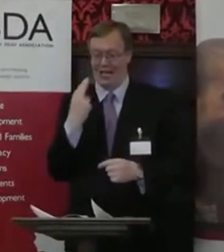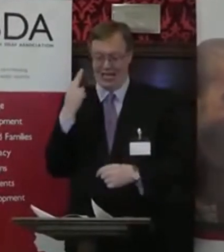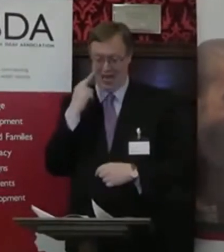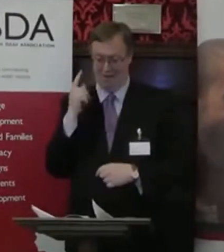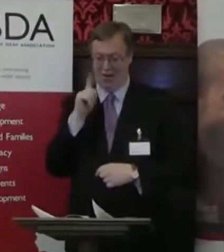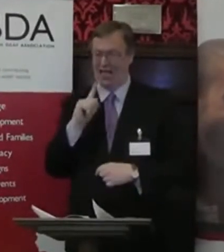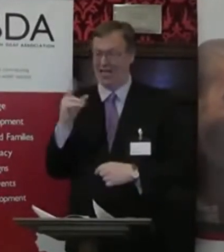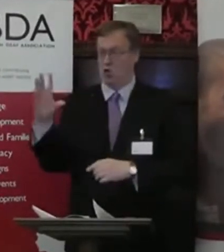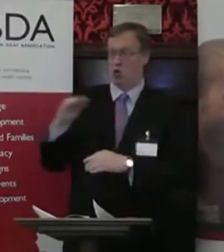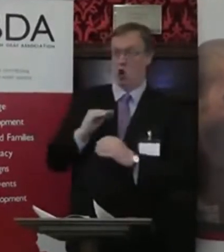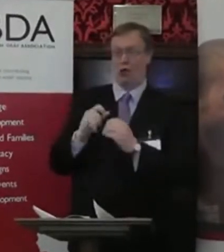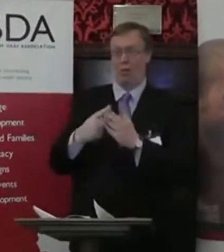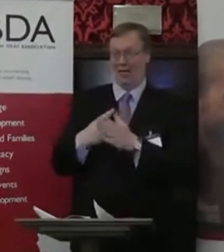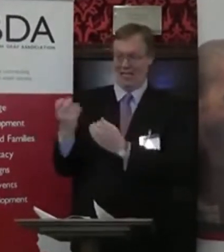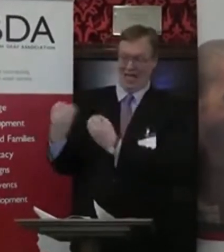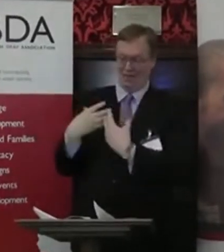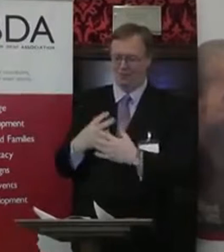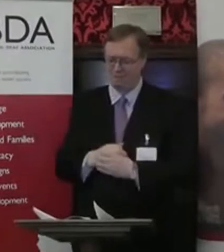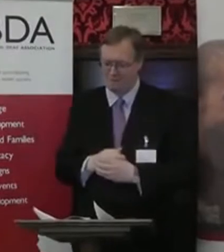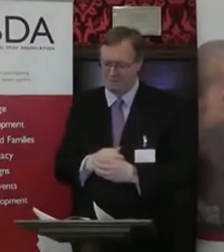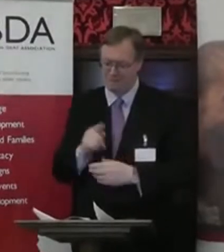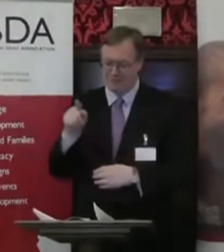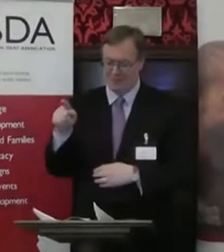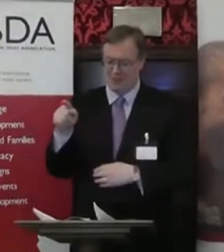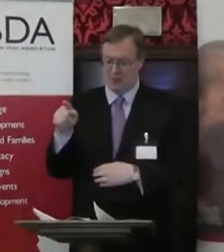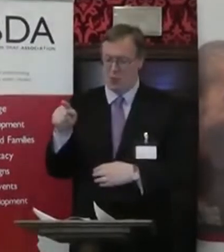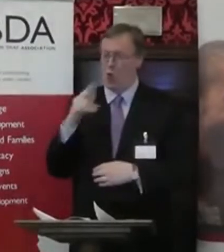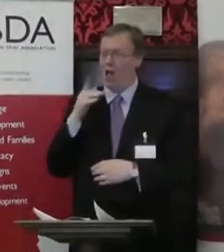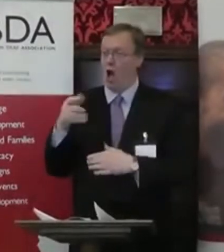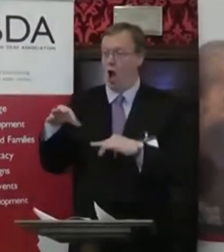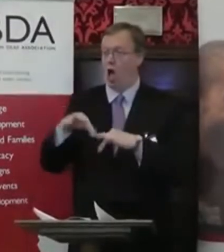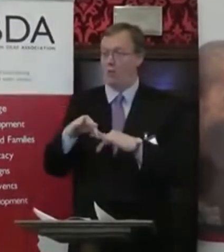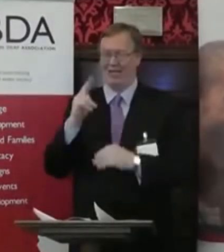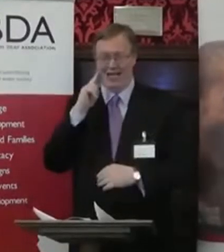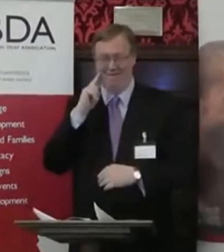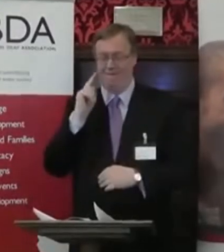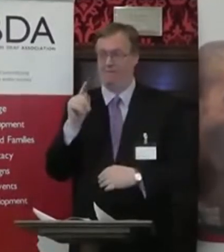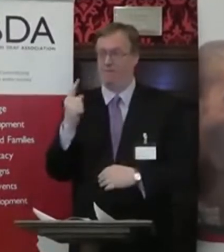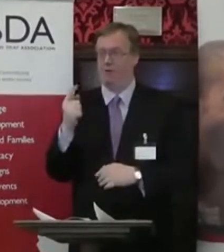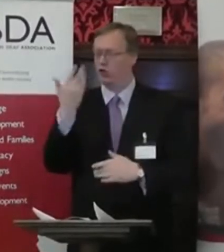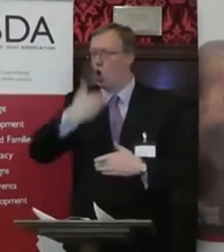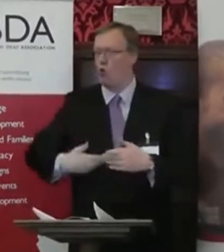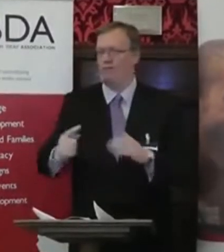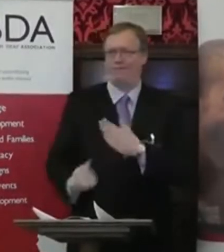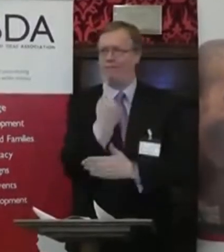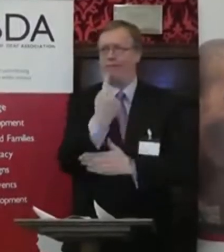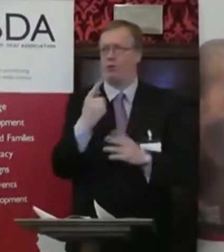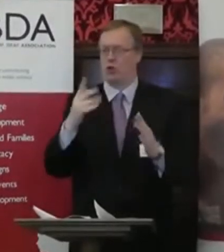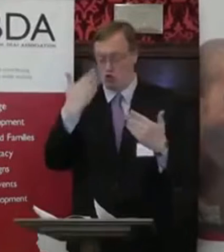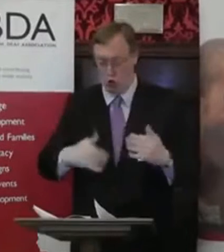One example I can give you. An elderly deaf lady told the BDA that when her deaf